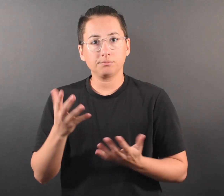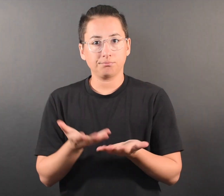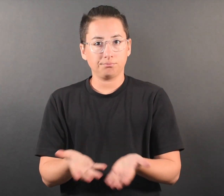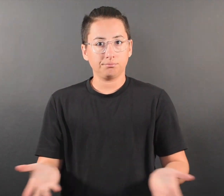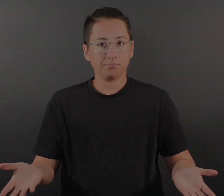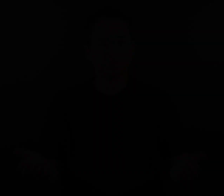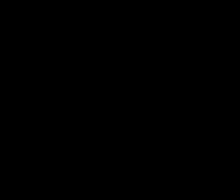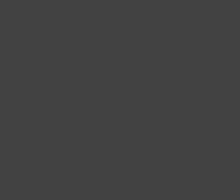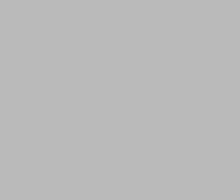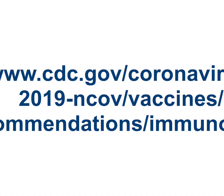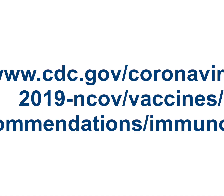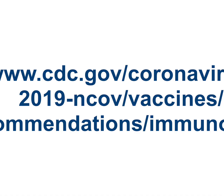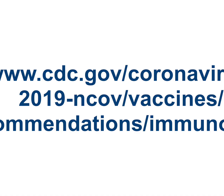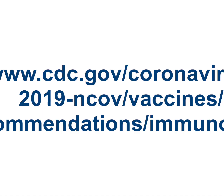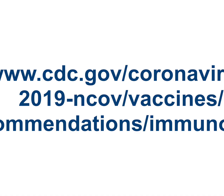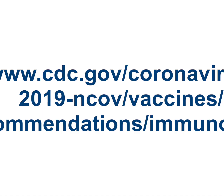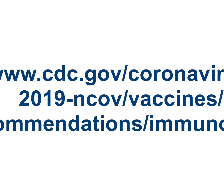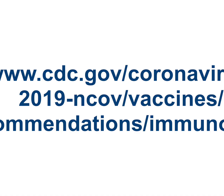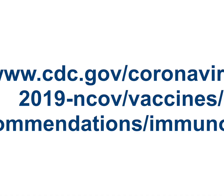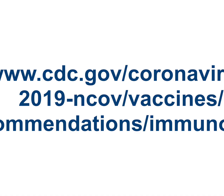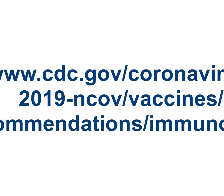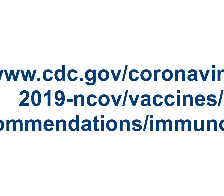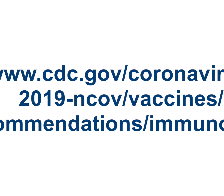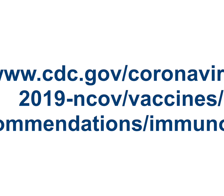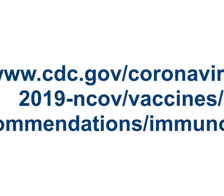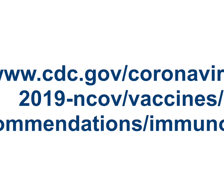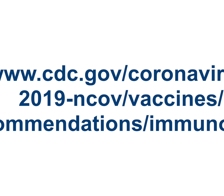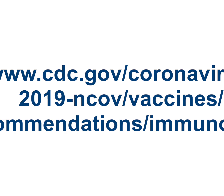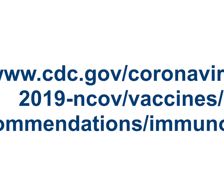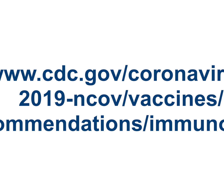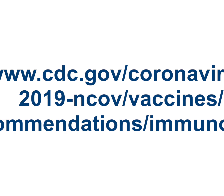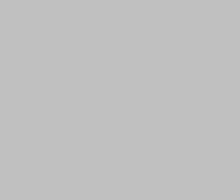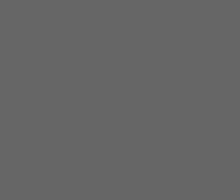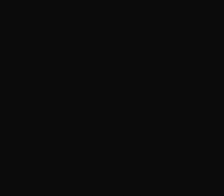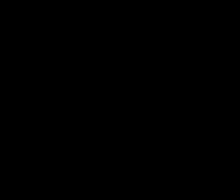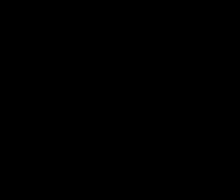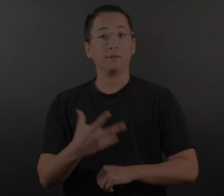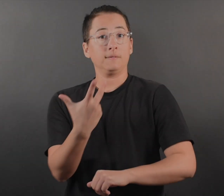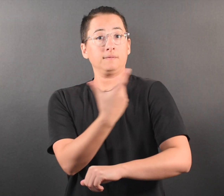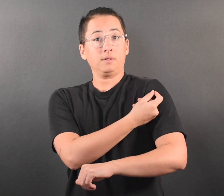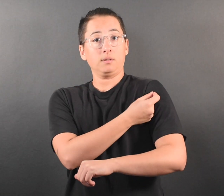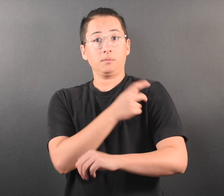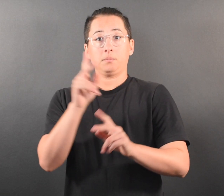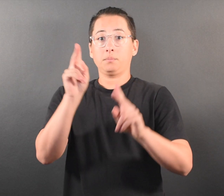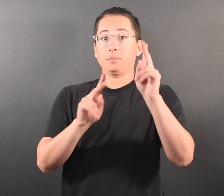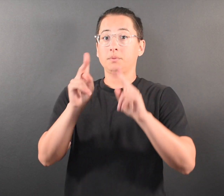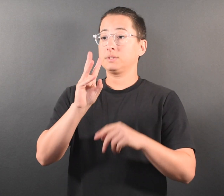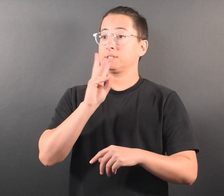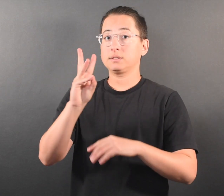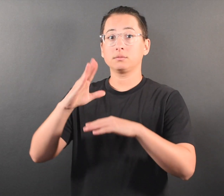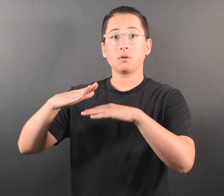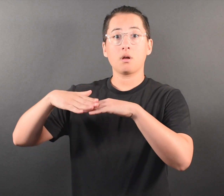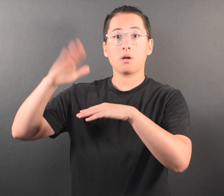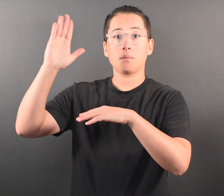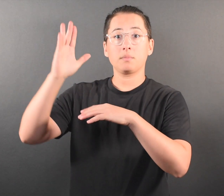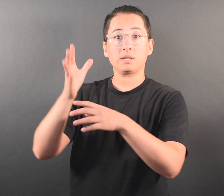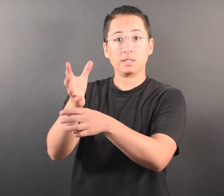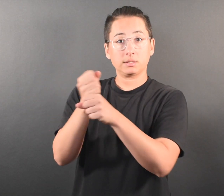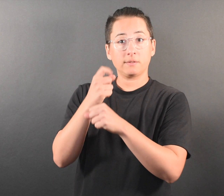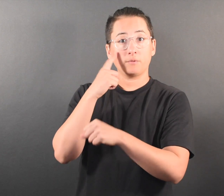COVID-19 vaccines for moderately to severely immunocompromised people. The vaccine that people 6 years and older get